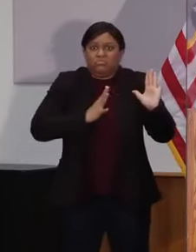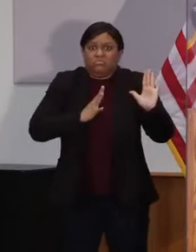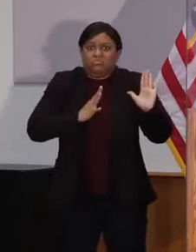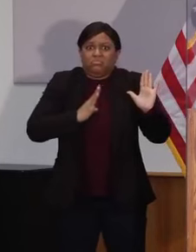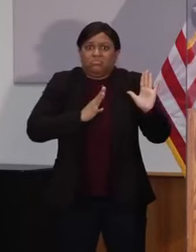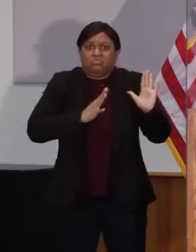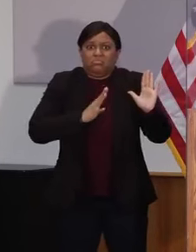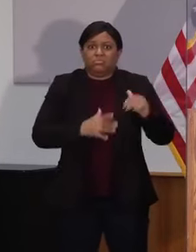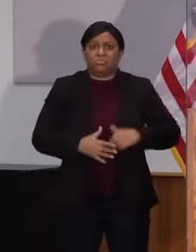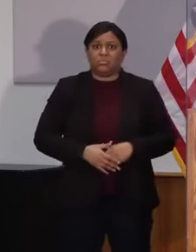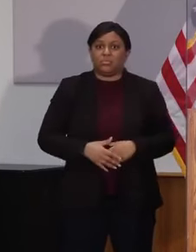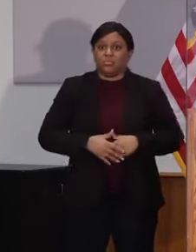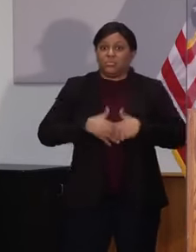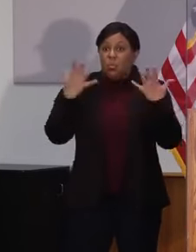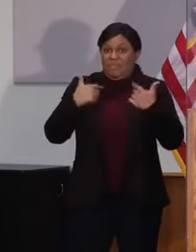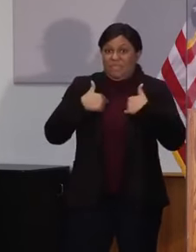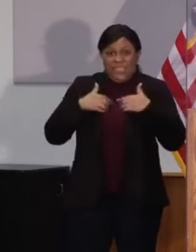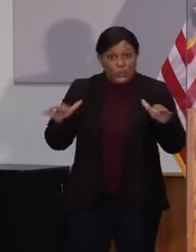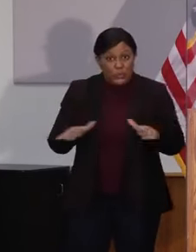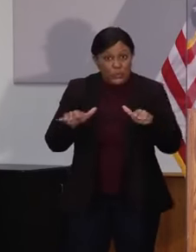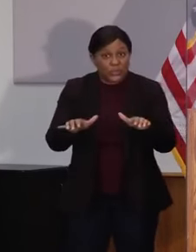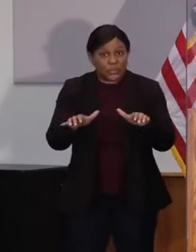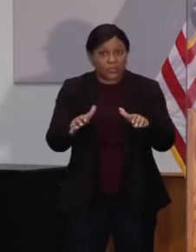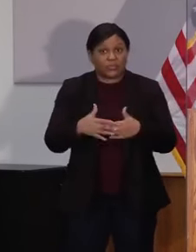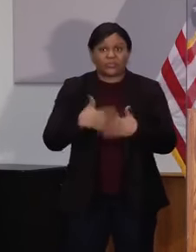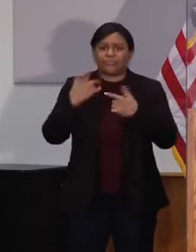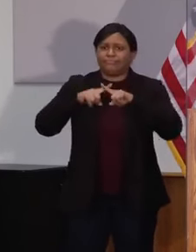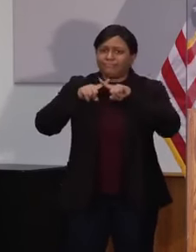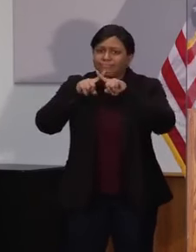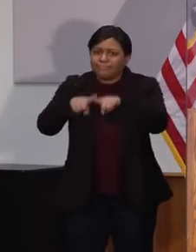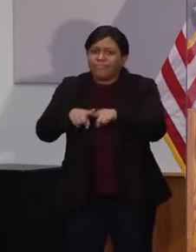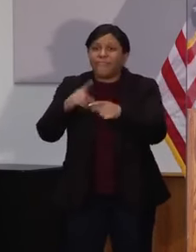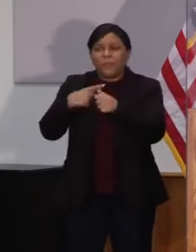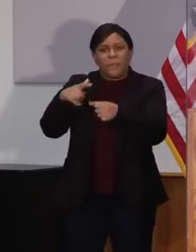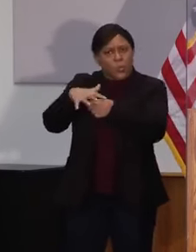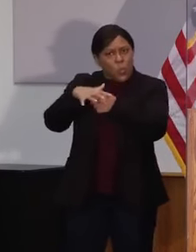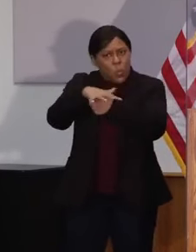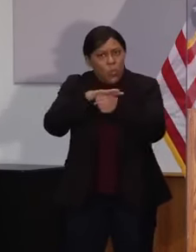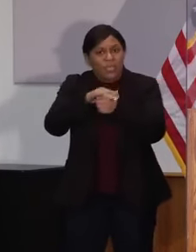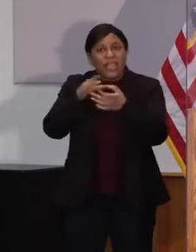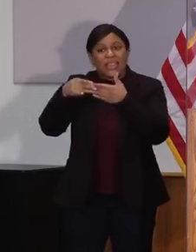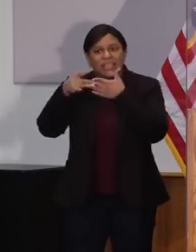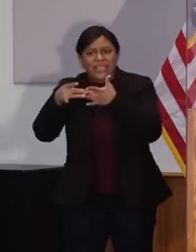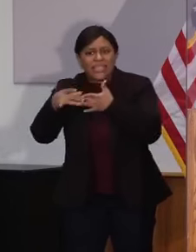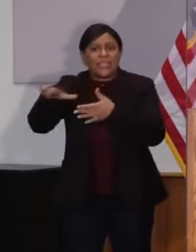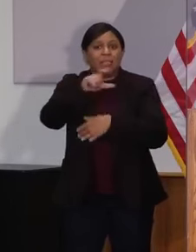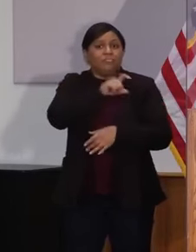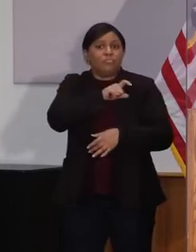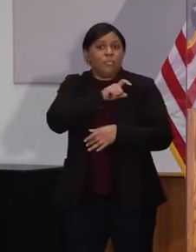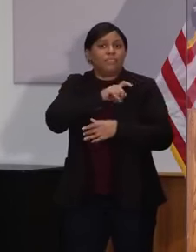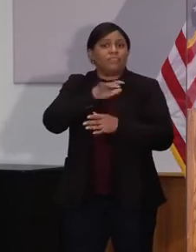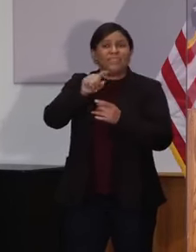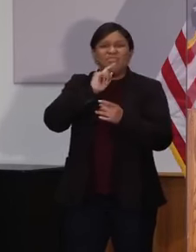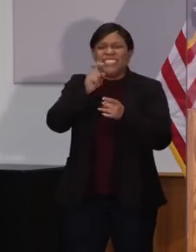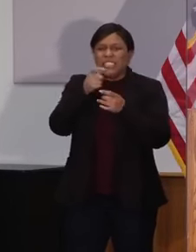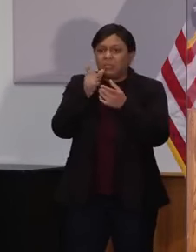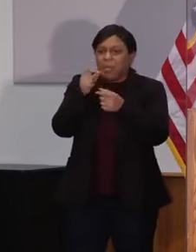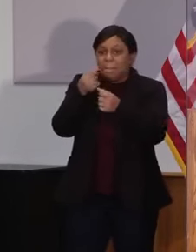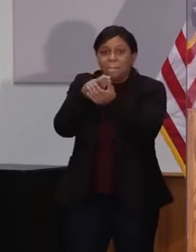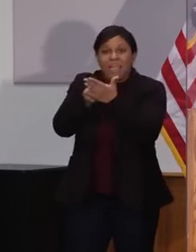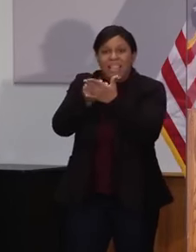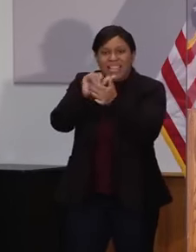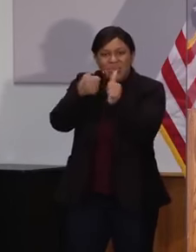done. What I'm doing is relaying on what came from local leaders, local law enforcement, about this is how this will work so that we have